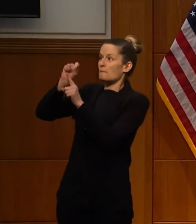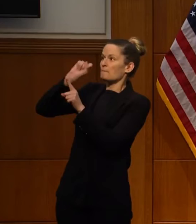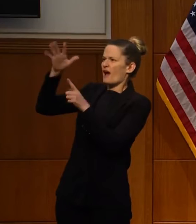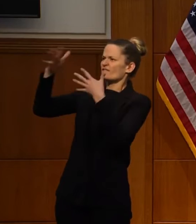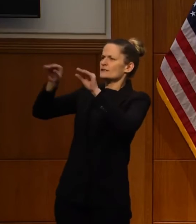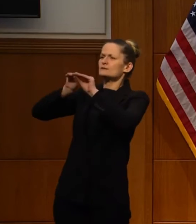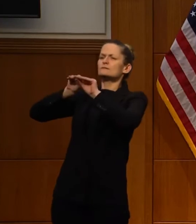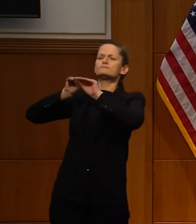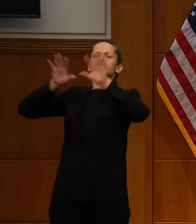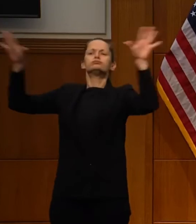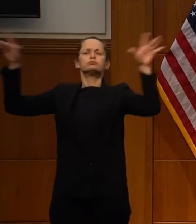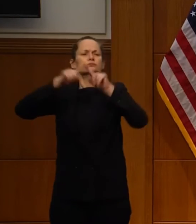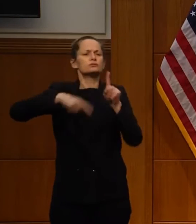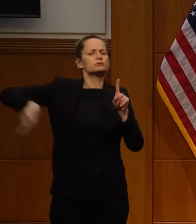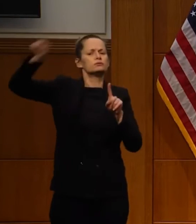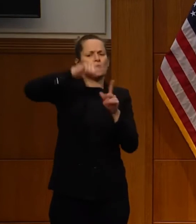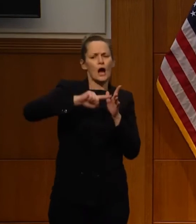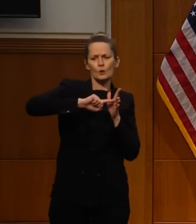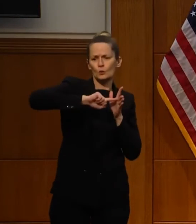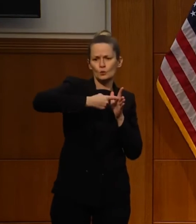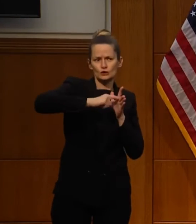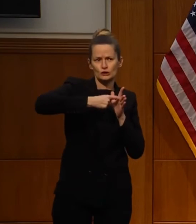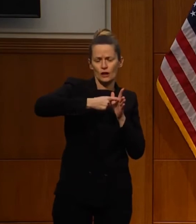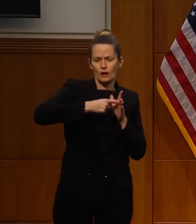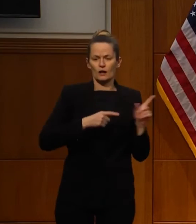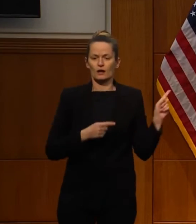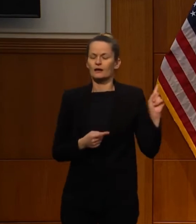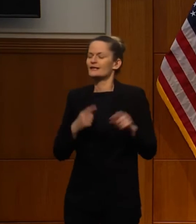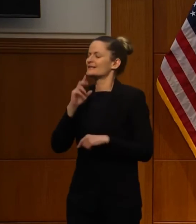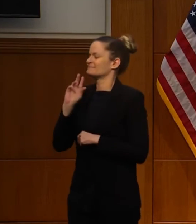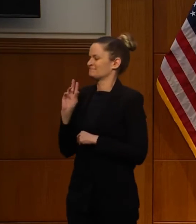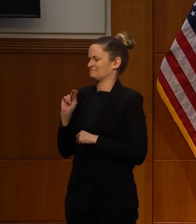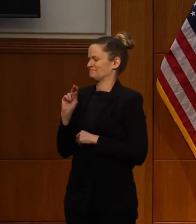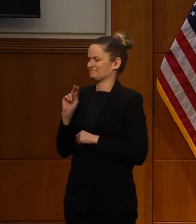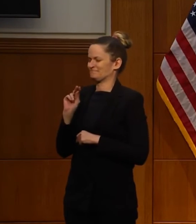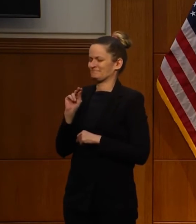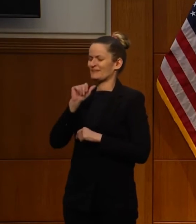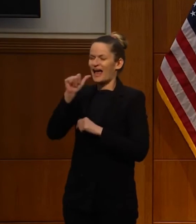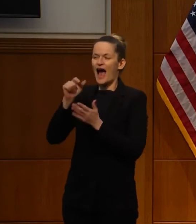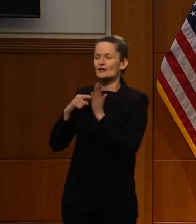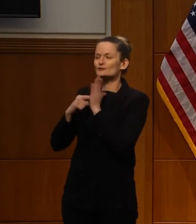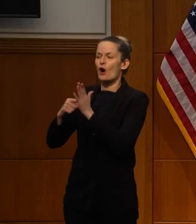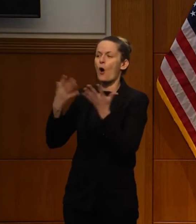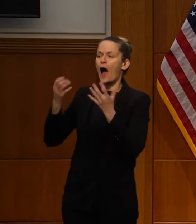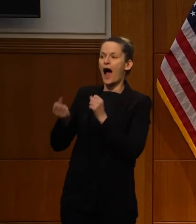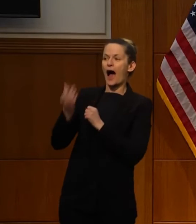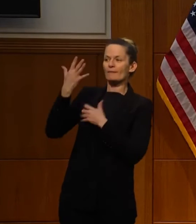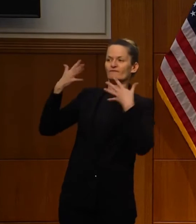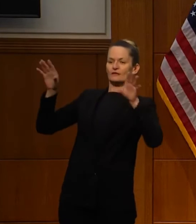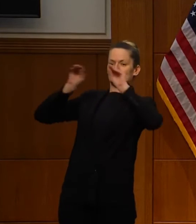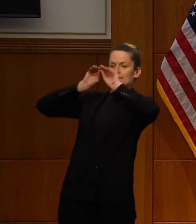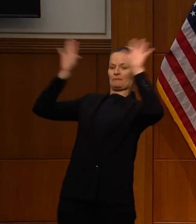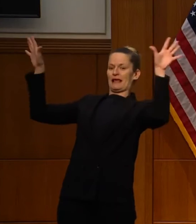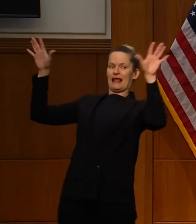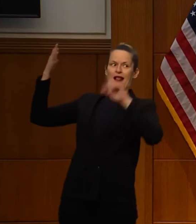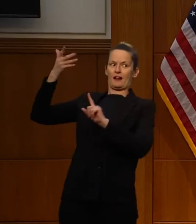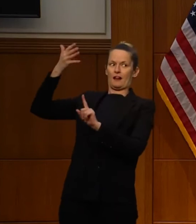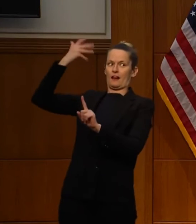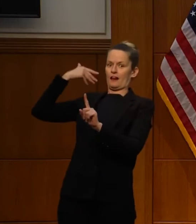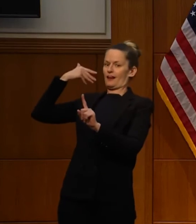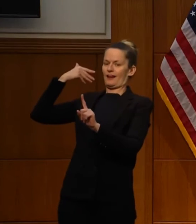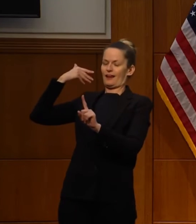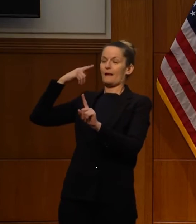It is not going to list the number sent out. It's just going to give you a result, an overall look at the progress of the results